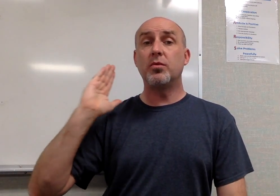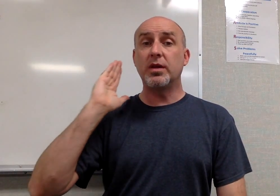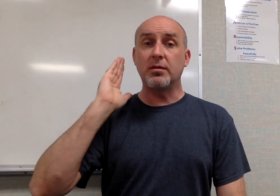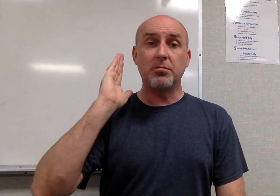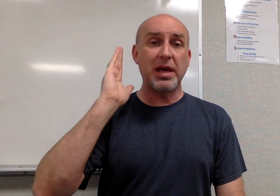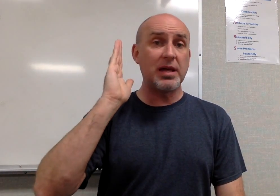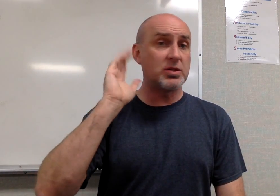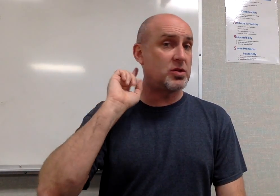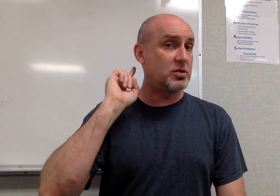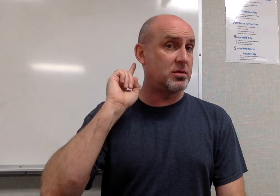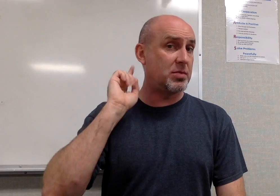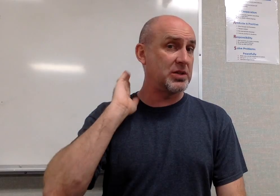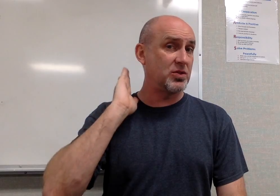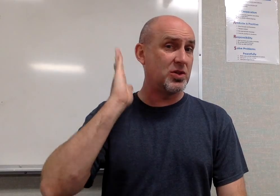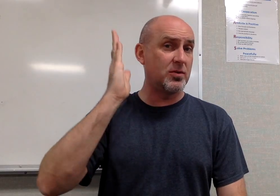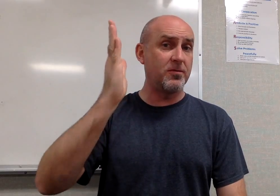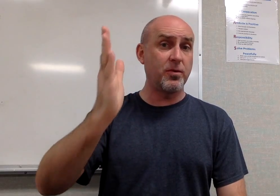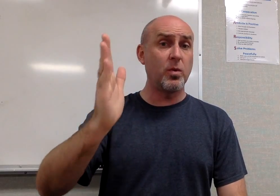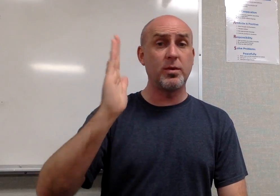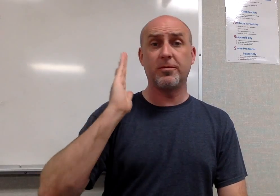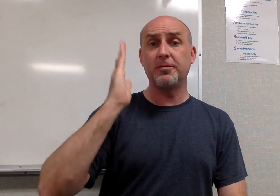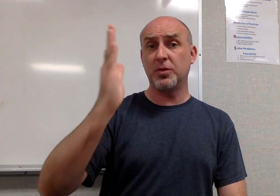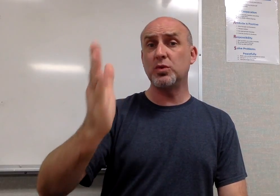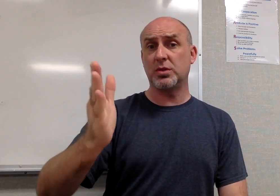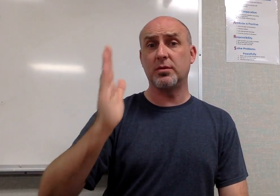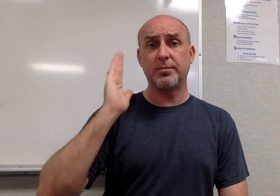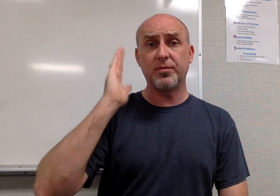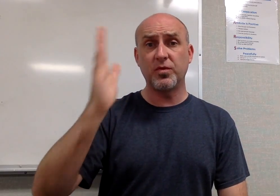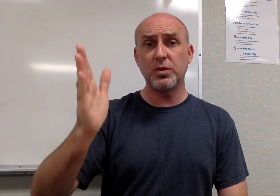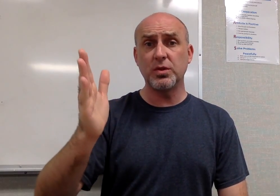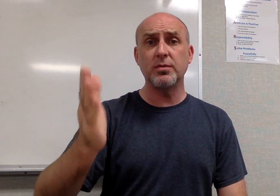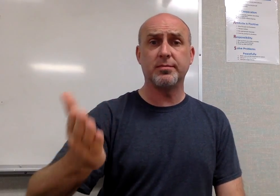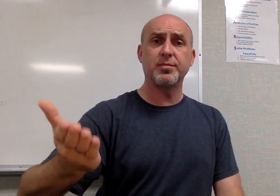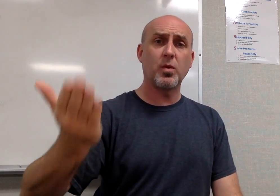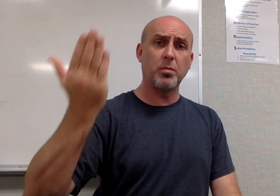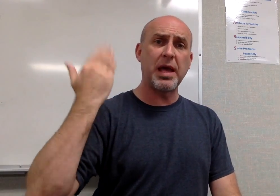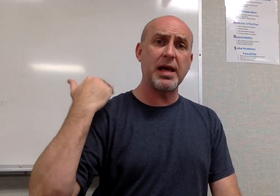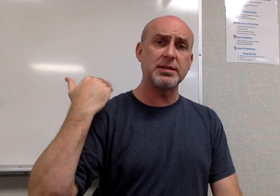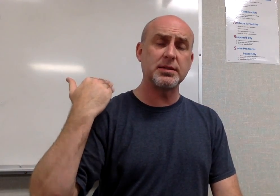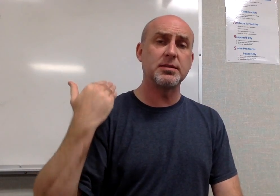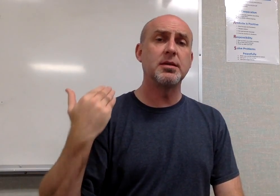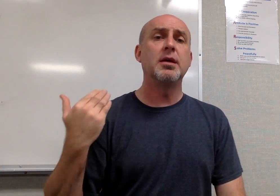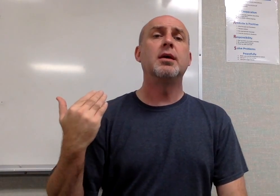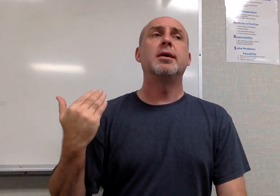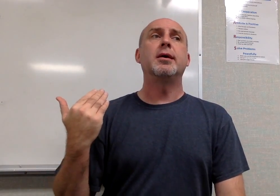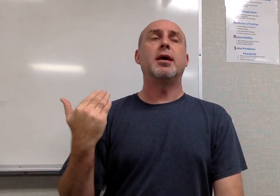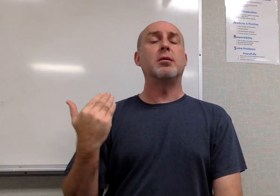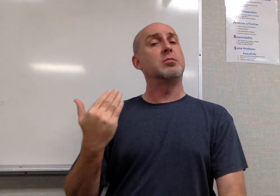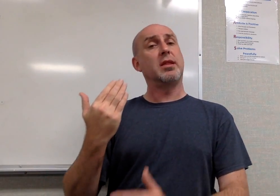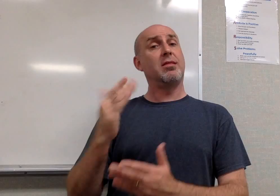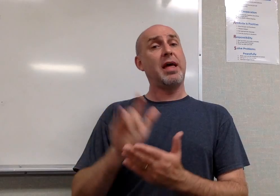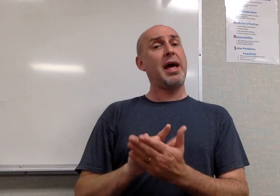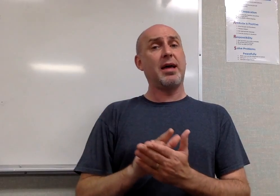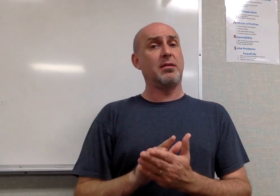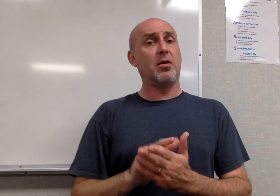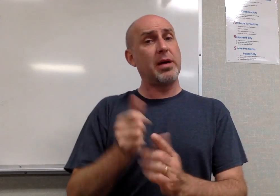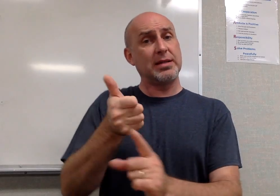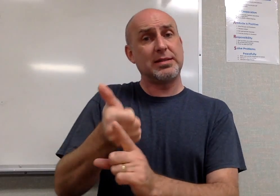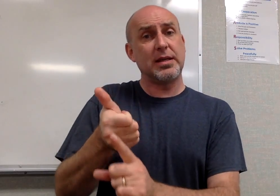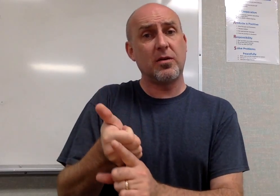moving past your ear and forward for future or past. That all by